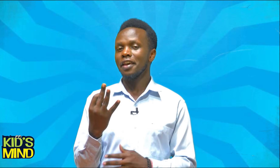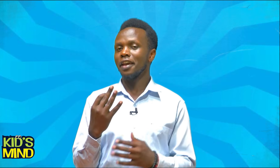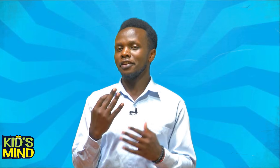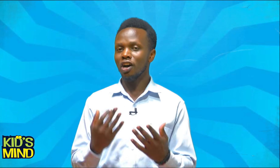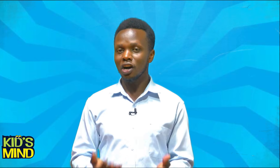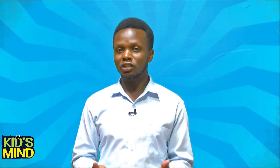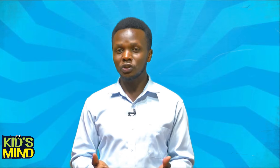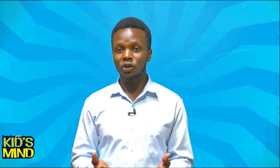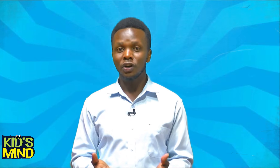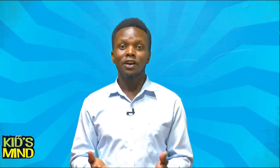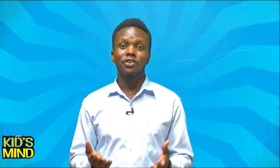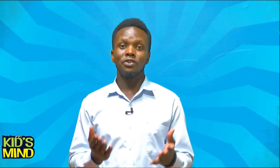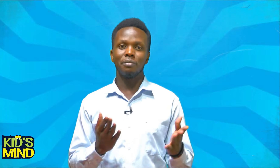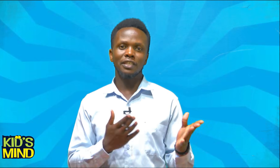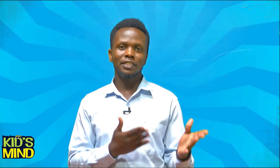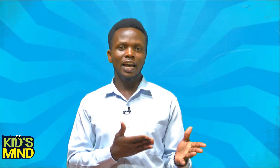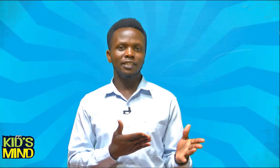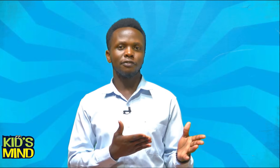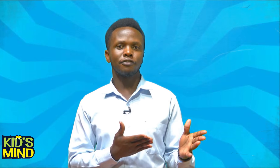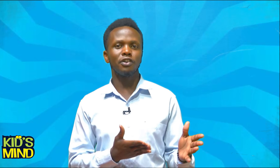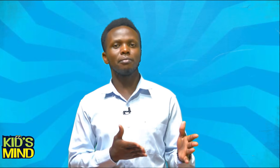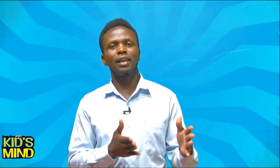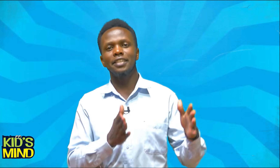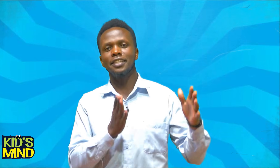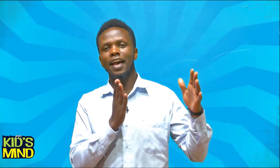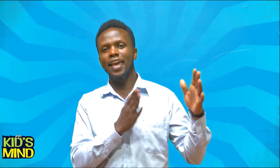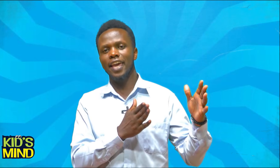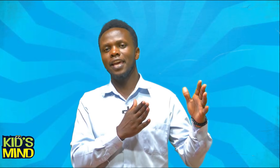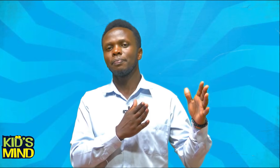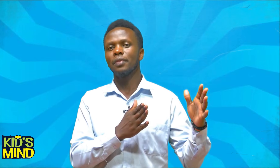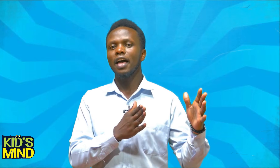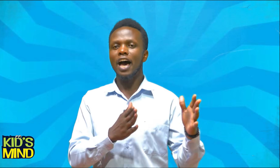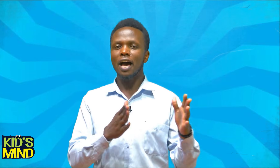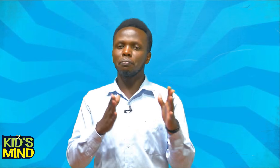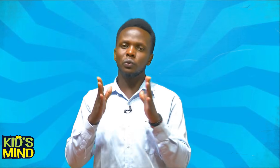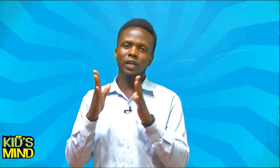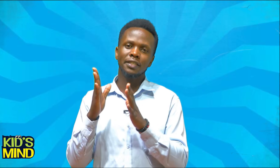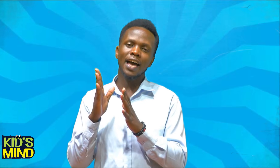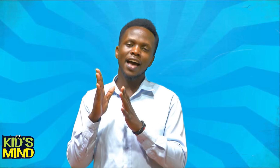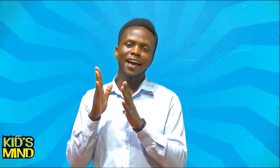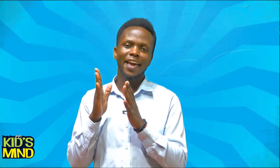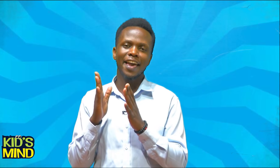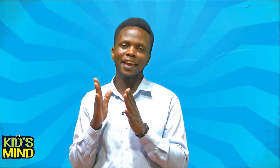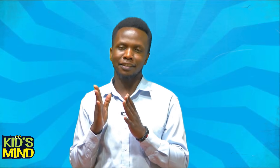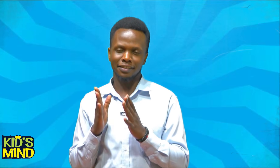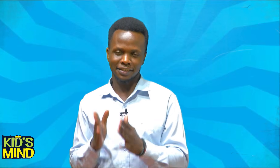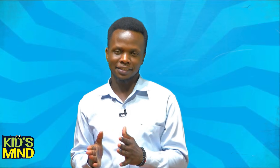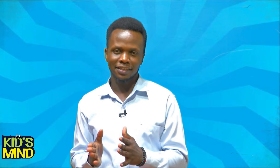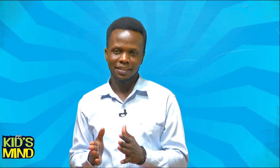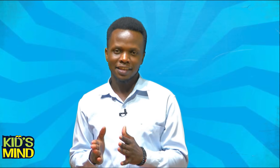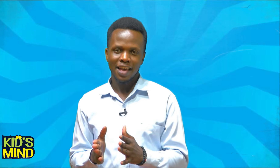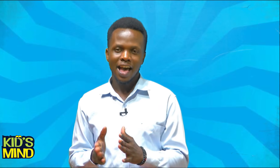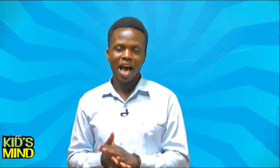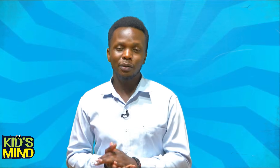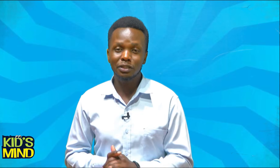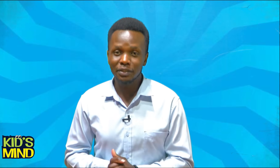and also you may start from letter A up to letter X. Are we